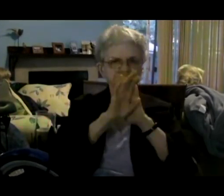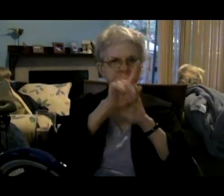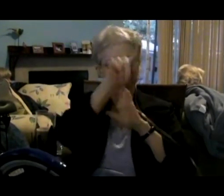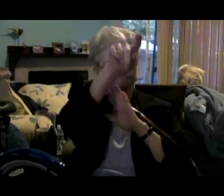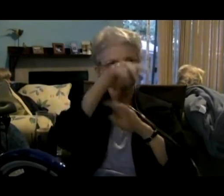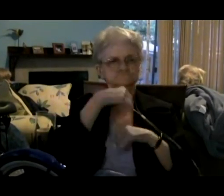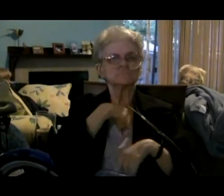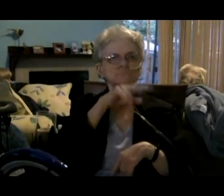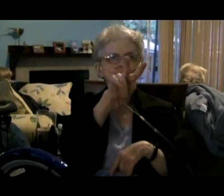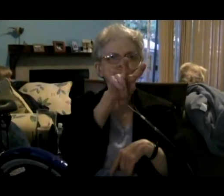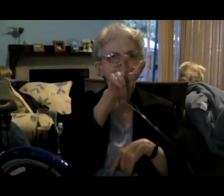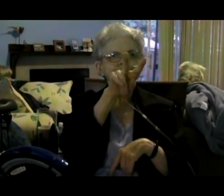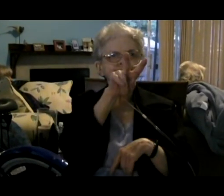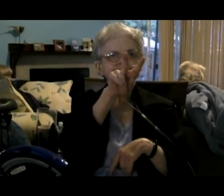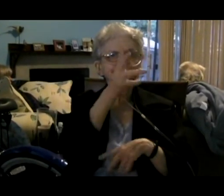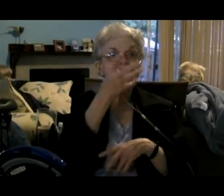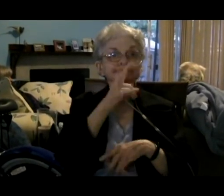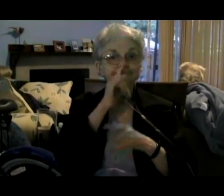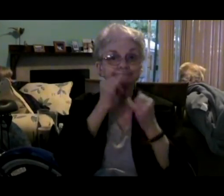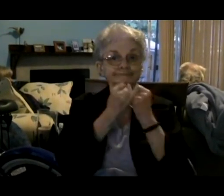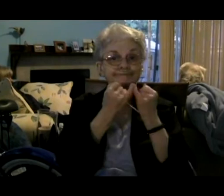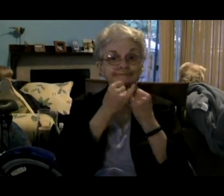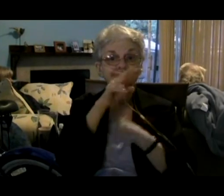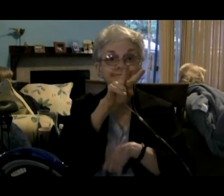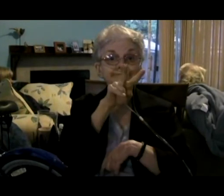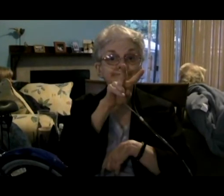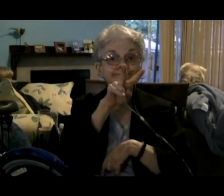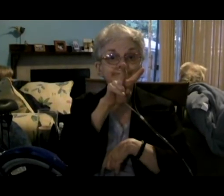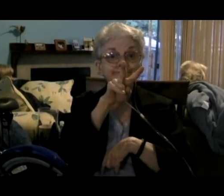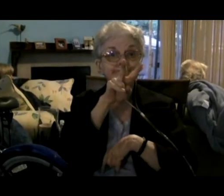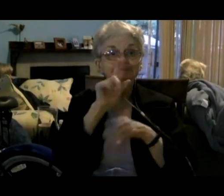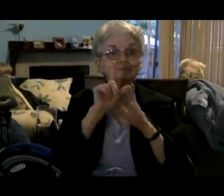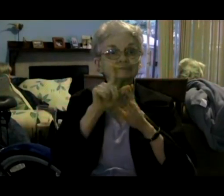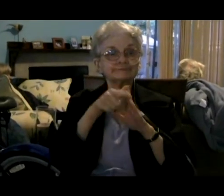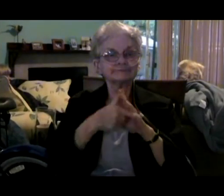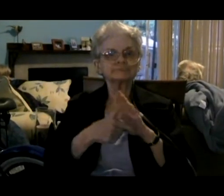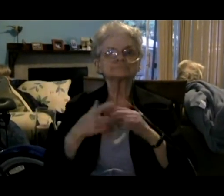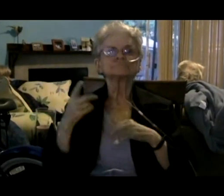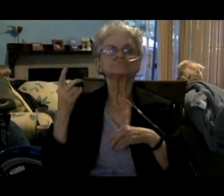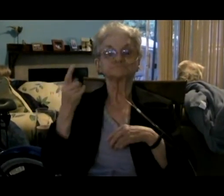And the doctor stood behind me, and I was not allowed to look at him. I had to stare right ahead.